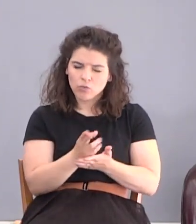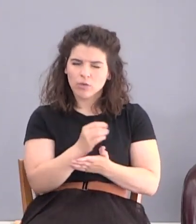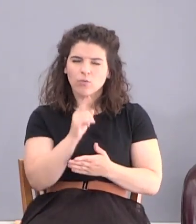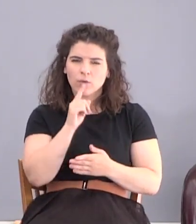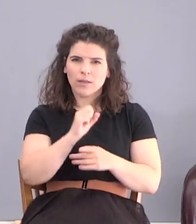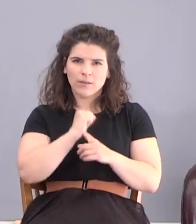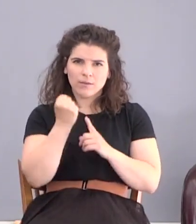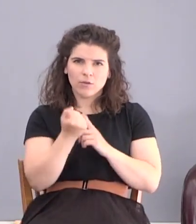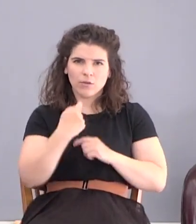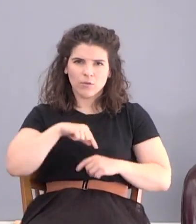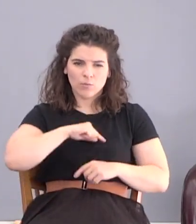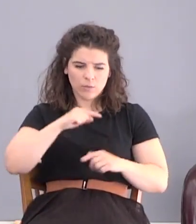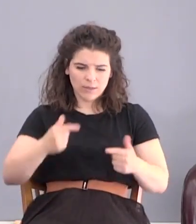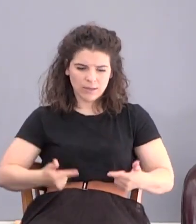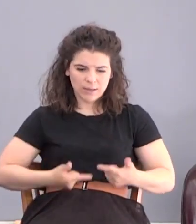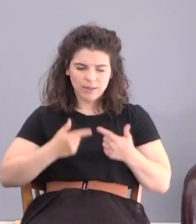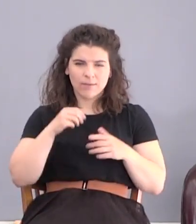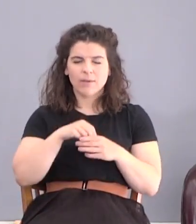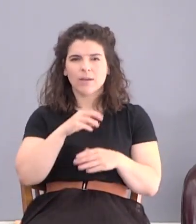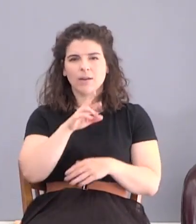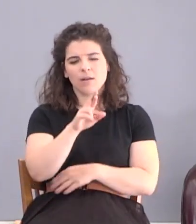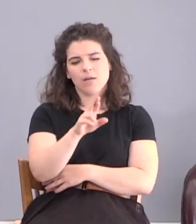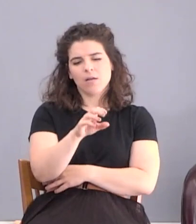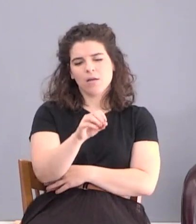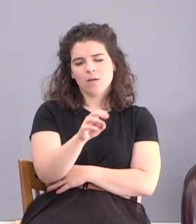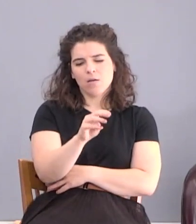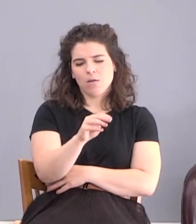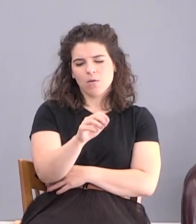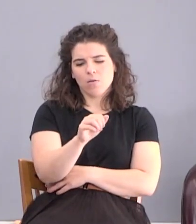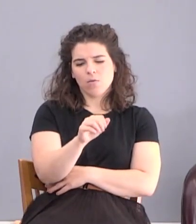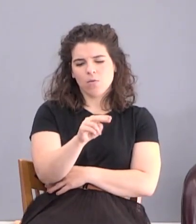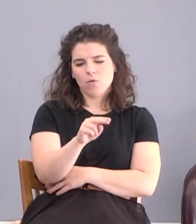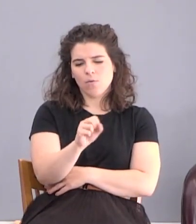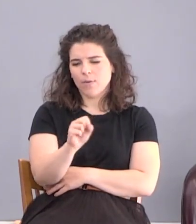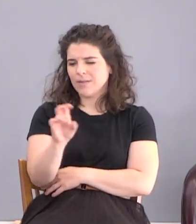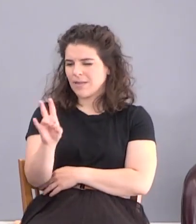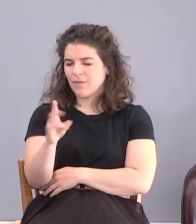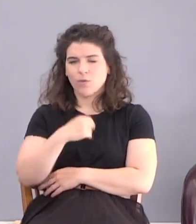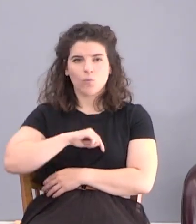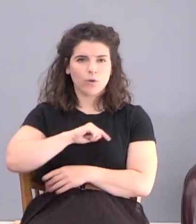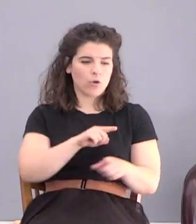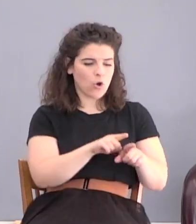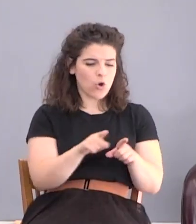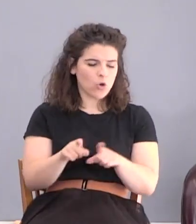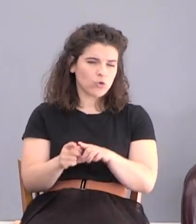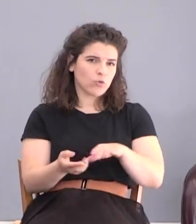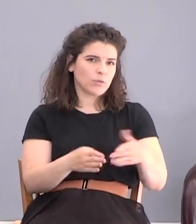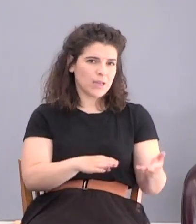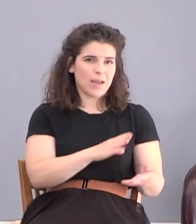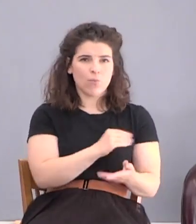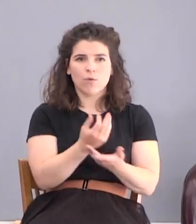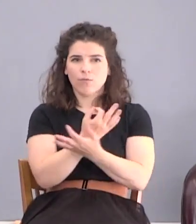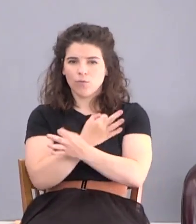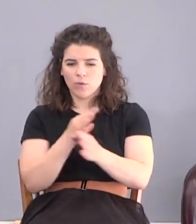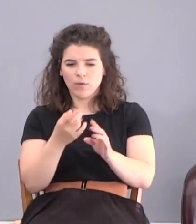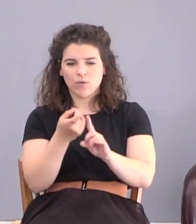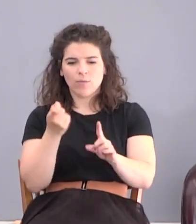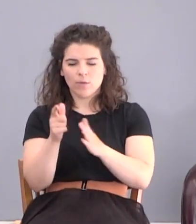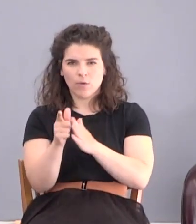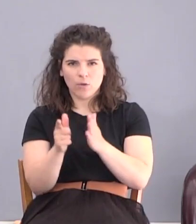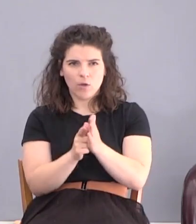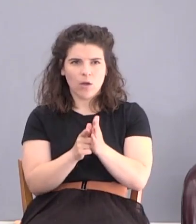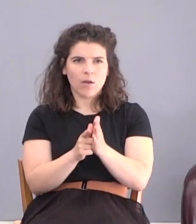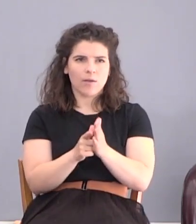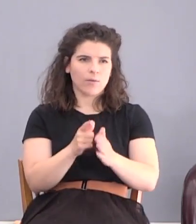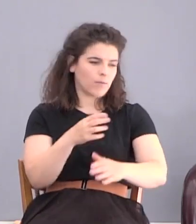And then, by the way, Romans 7, you're also dead and you're freed from the law. The law has the power of sin. And so not only are we